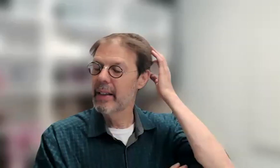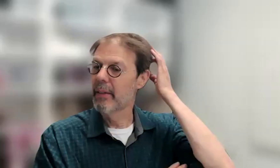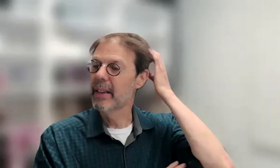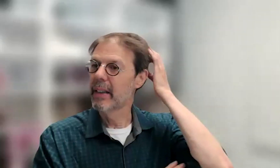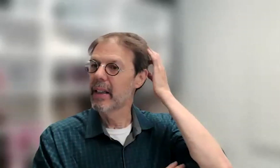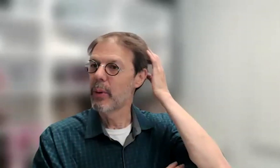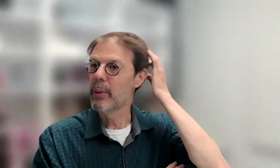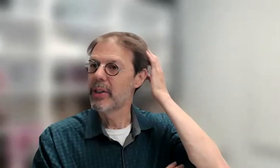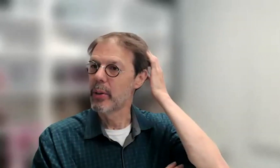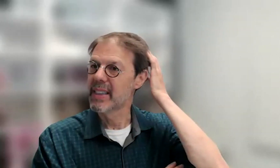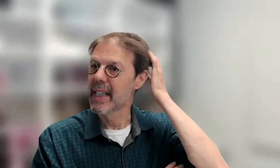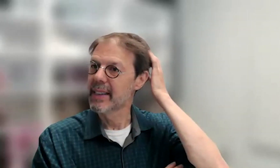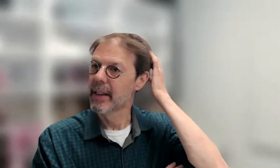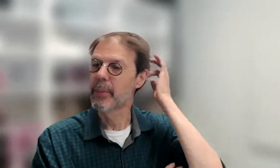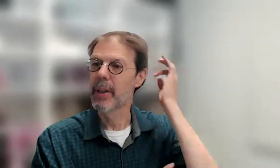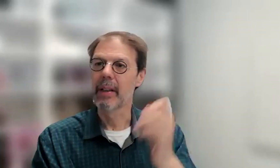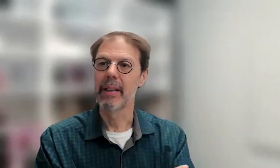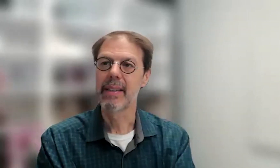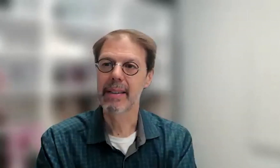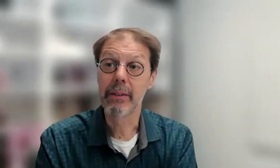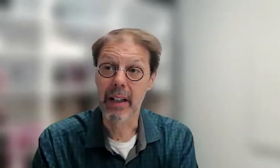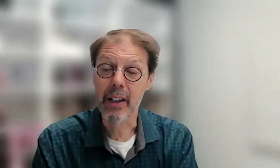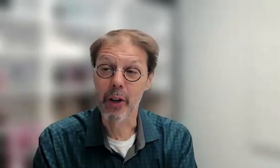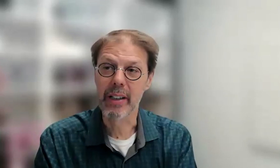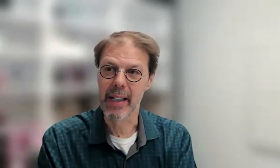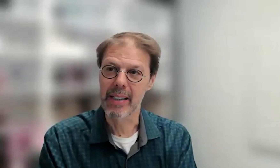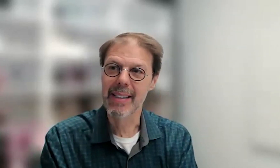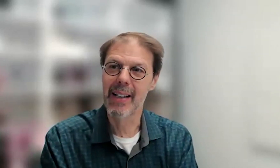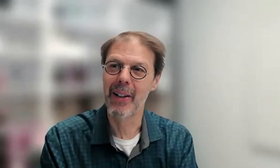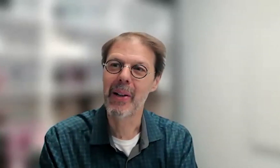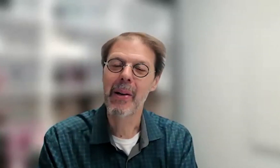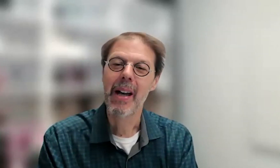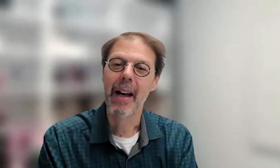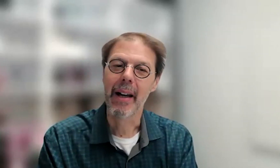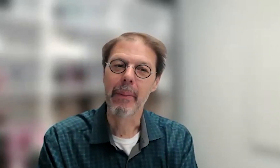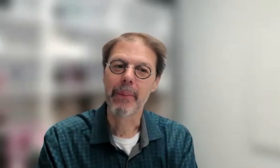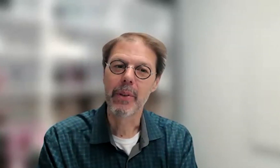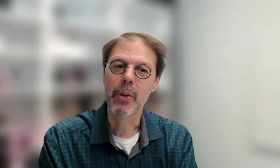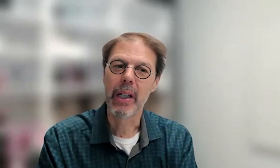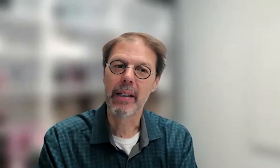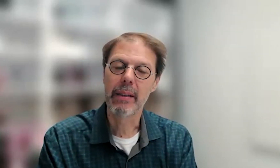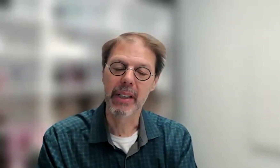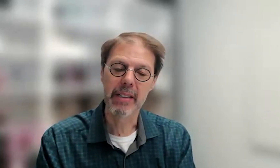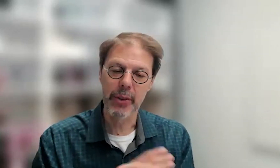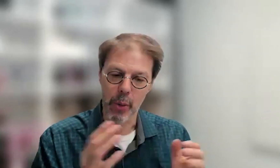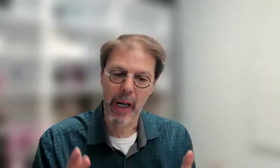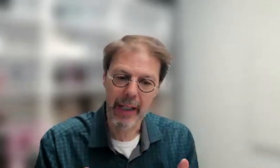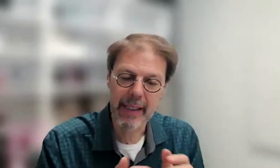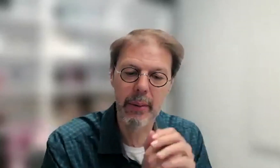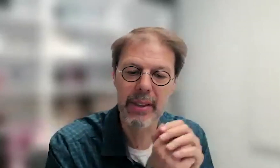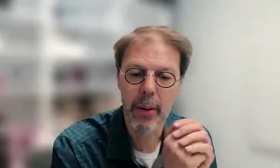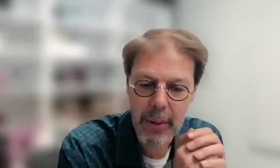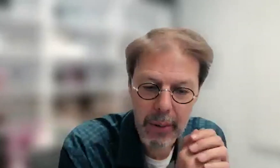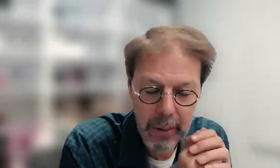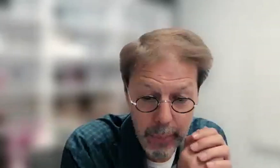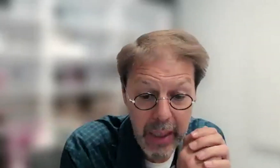No, that's great, Heather, and I agree with you is that it's still very early days to really, but that's also why